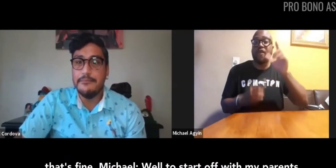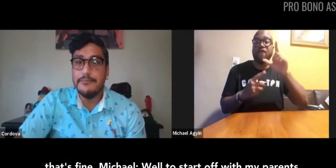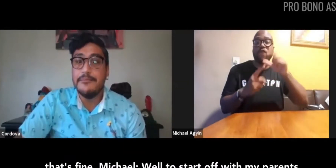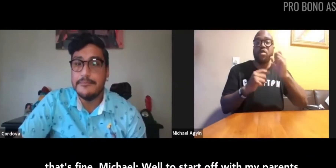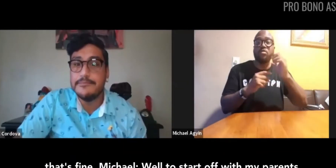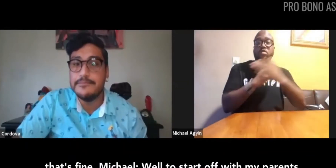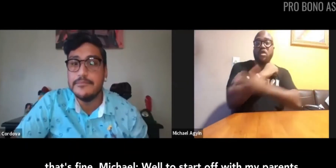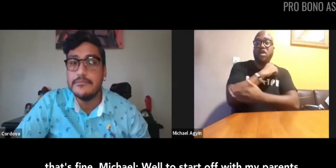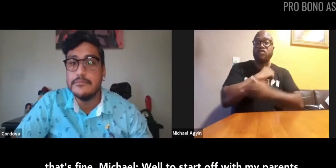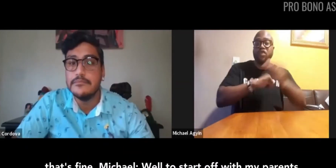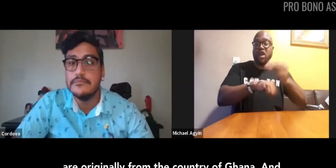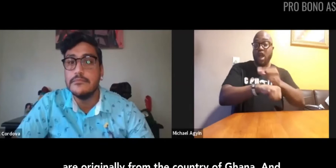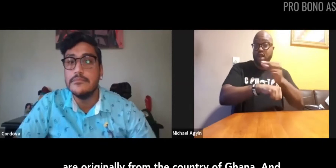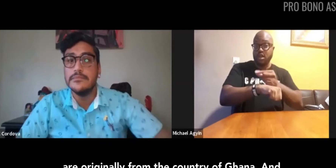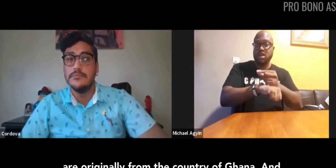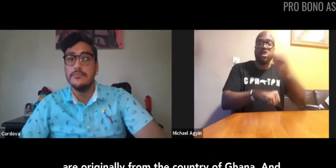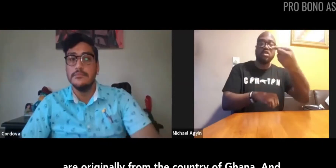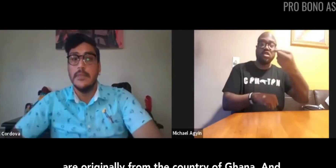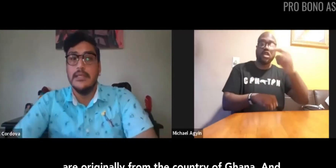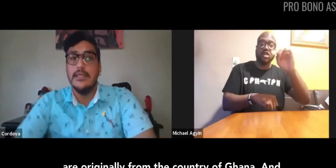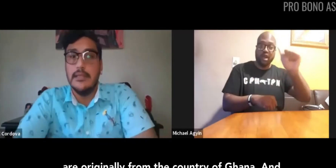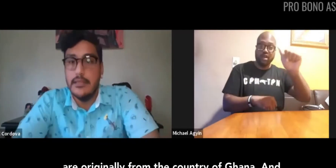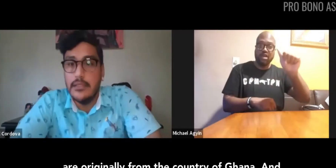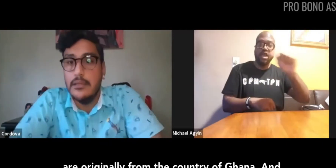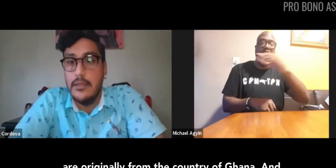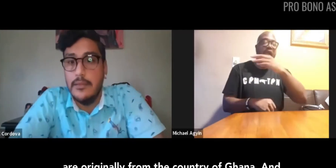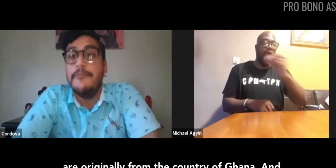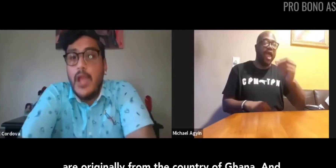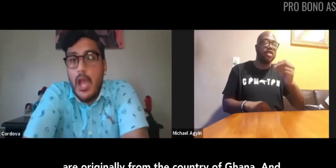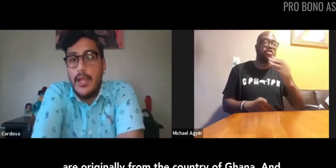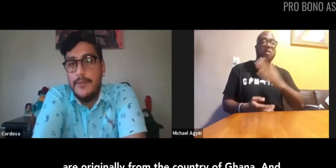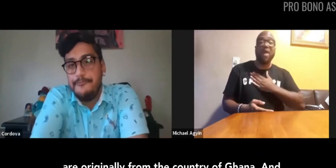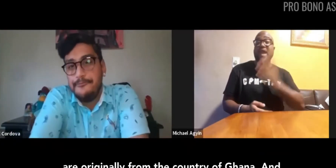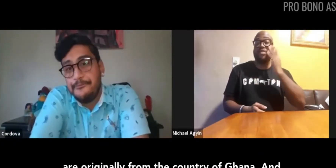Well, to start off with, my parents are originally from the country of Ghana,